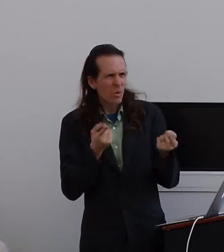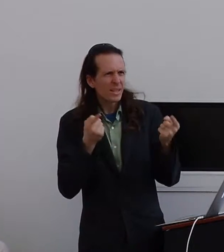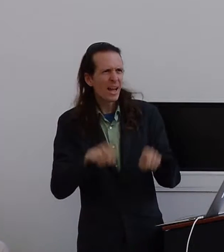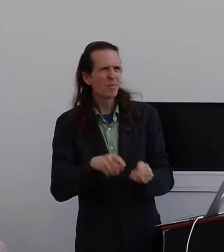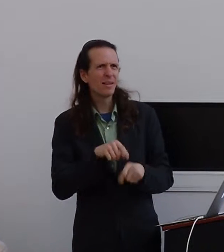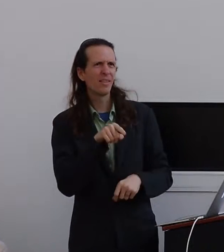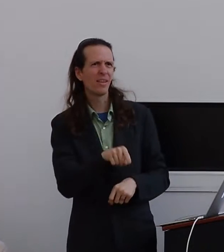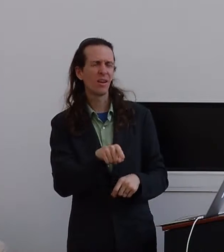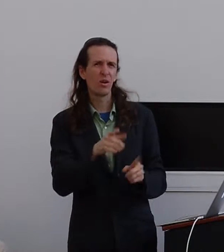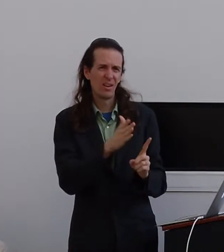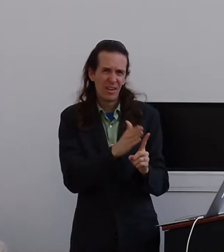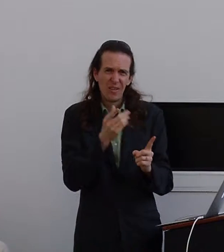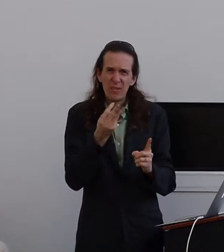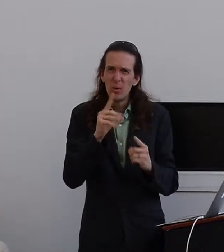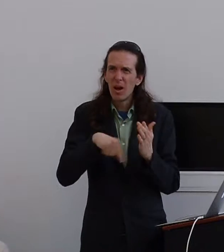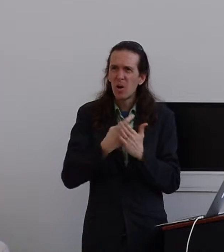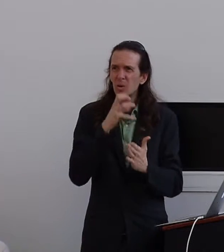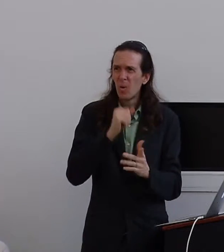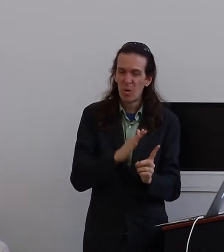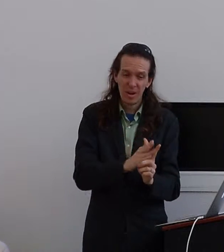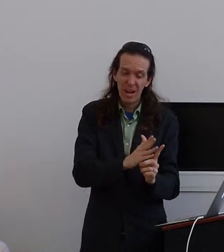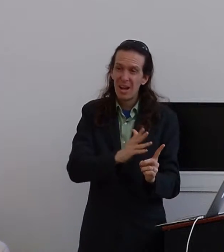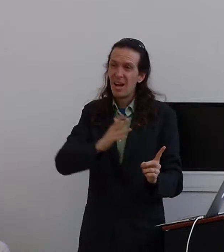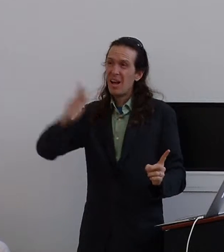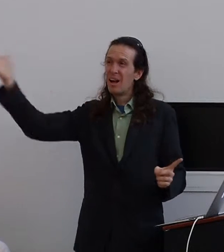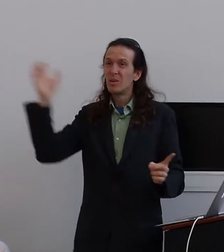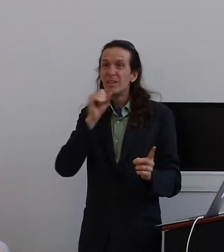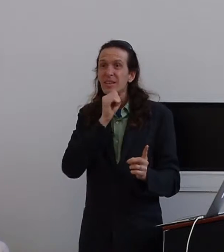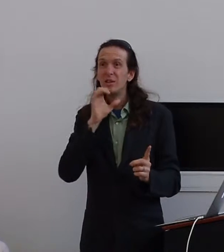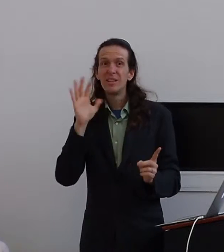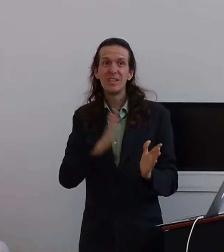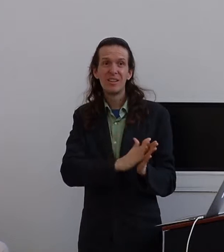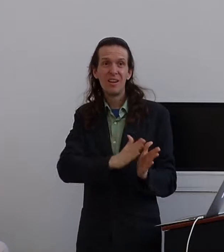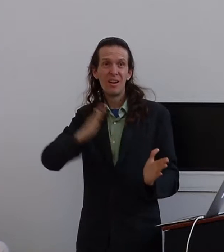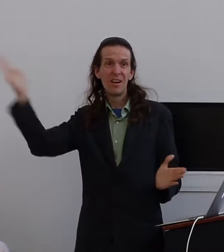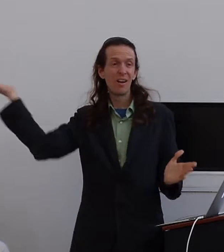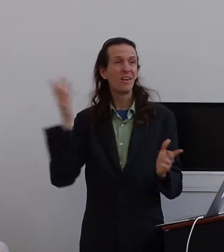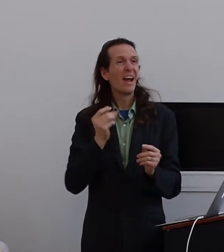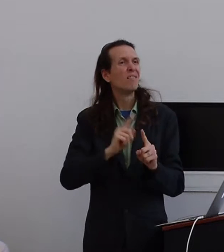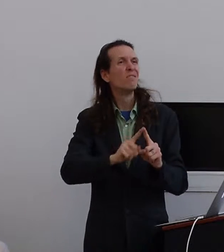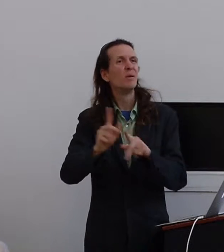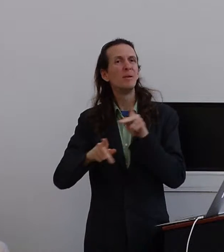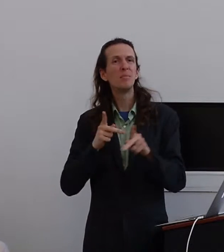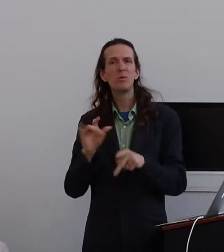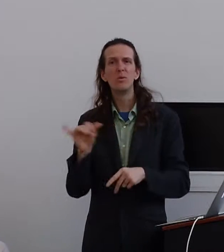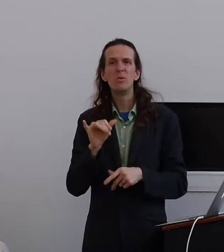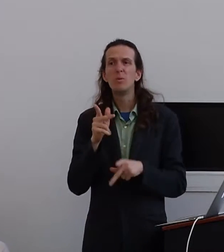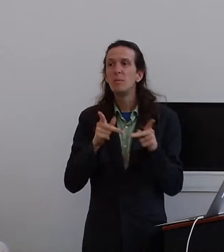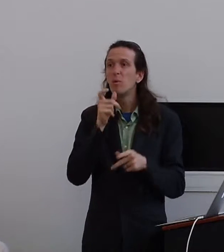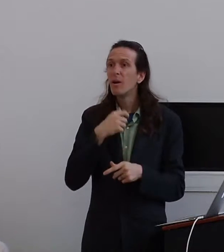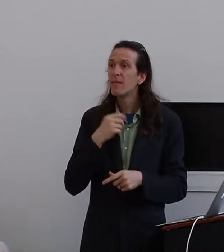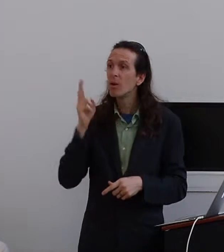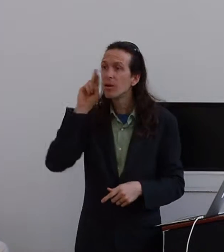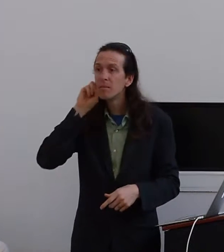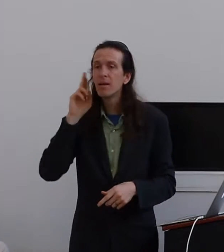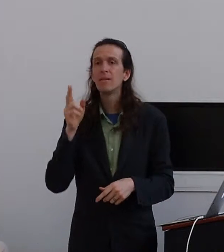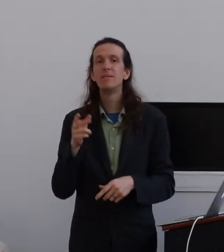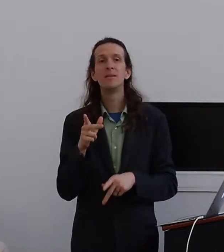And we can move from this all the way up to senior citizens to give us information about the entire lifespan. Not only this, we can also study